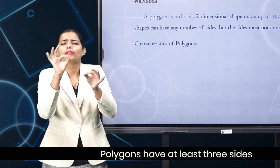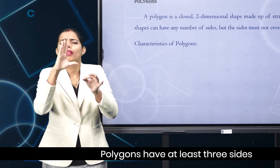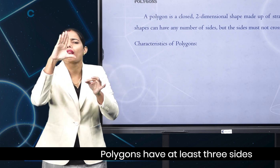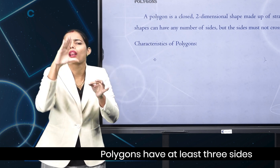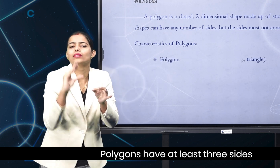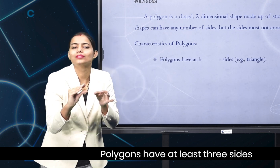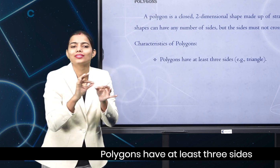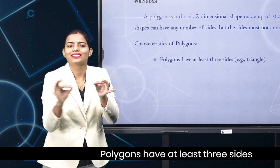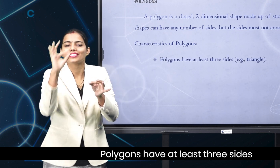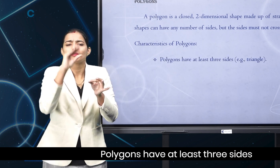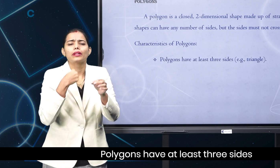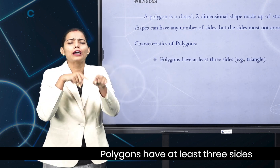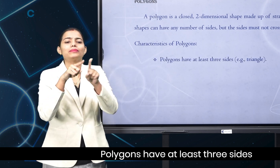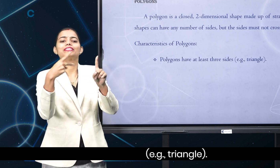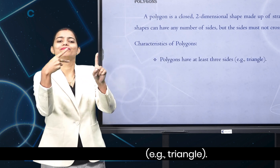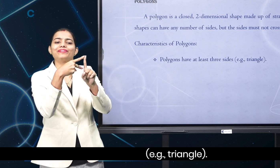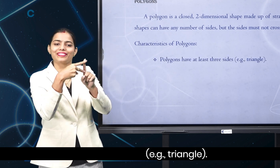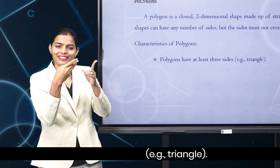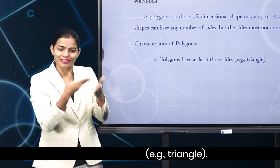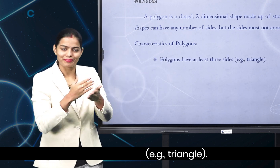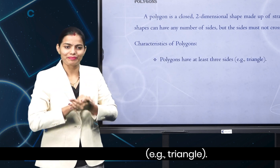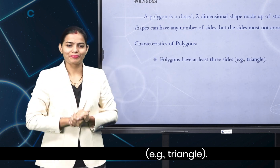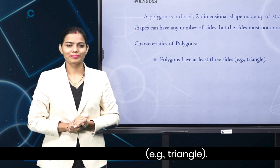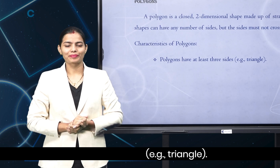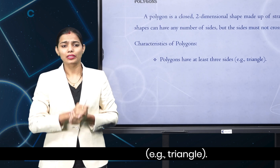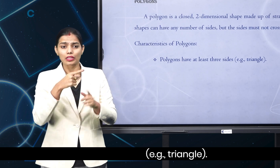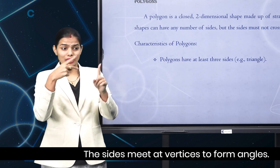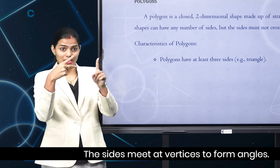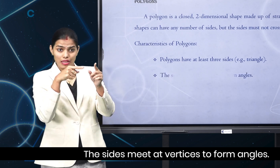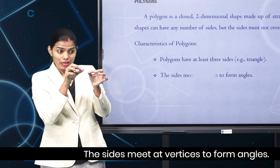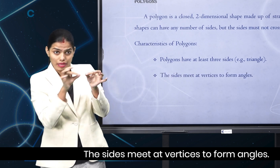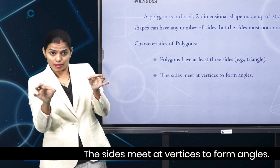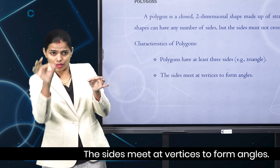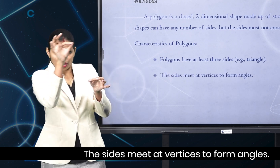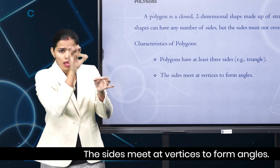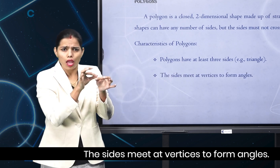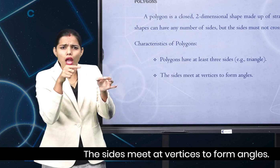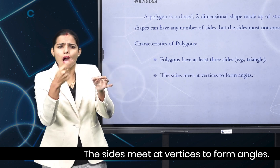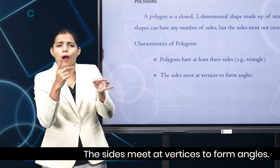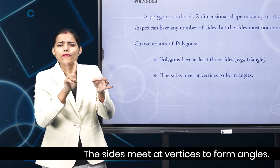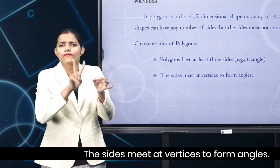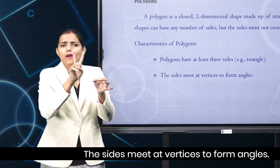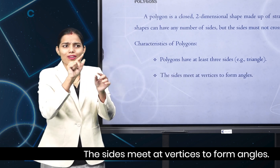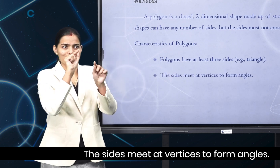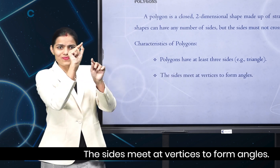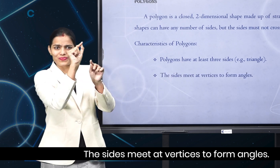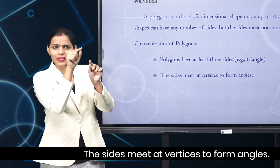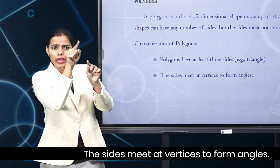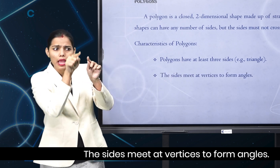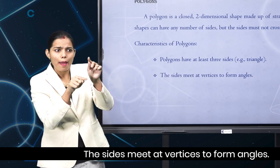Polygons have at least 3 sides. Example, triangle. The sides meet at vertices to form angle.